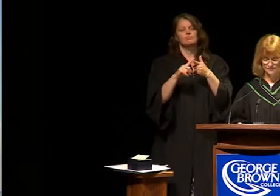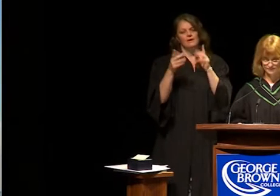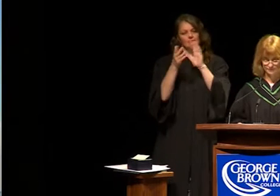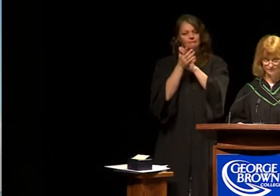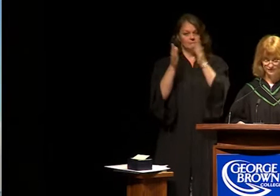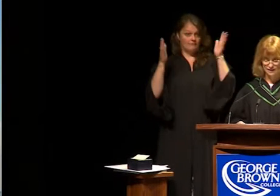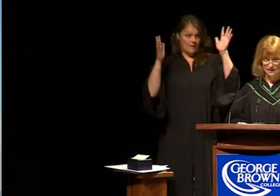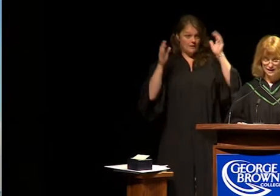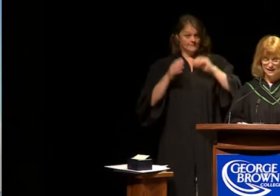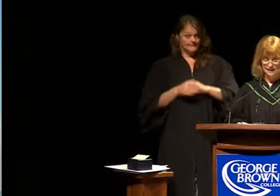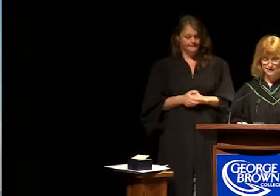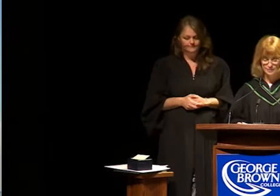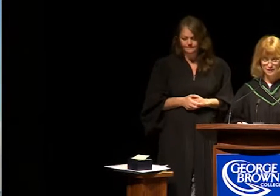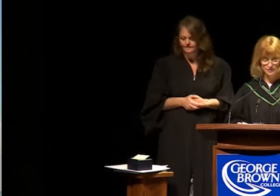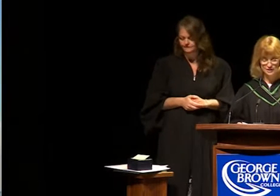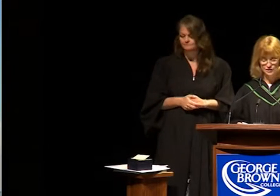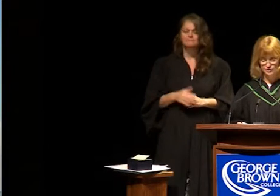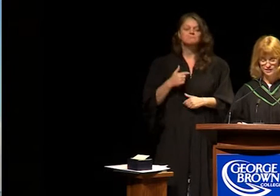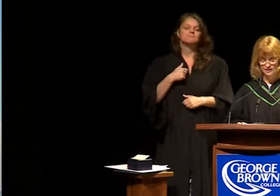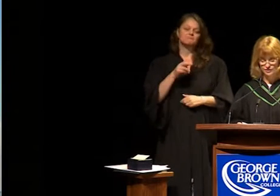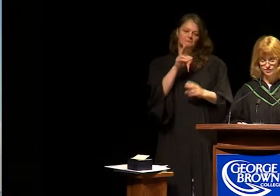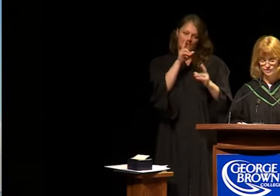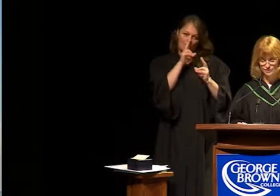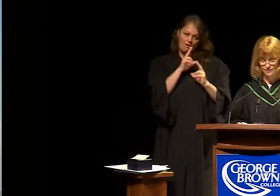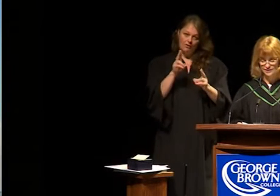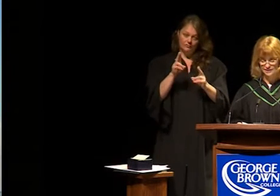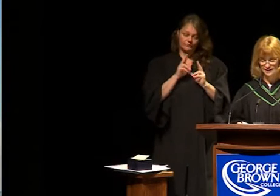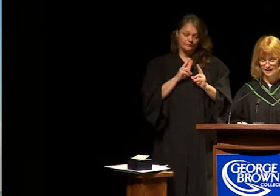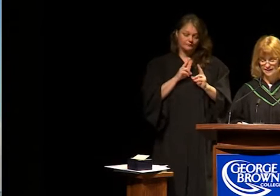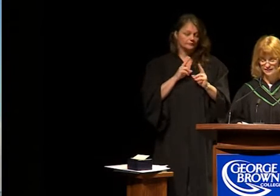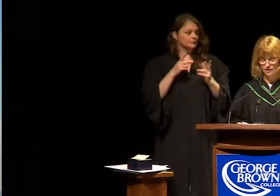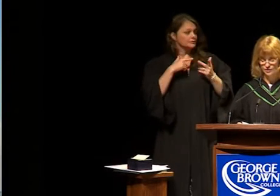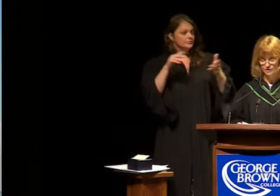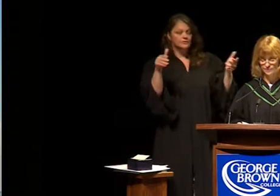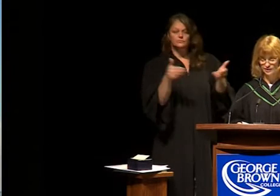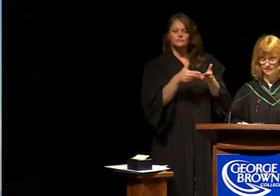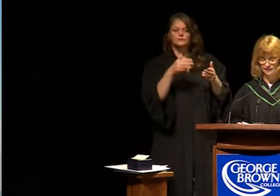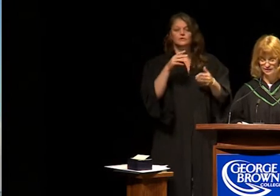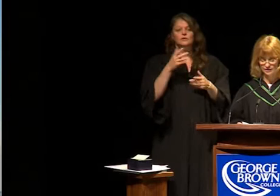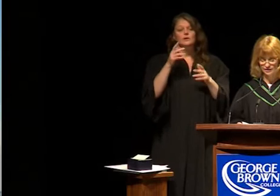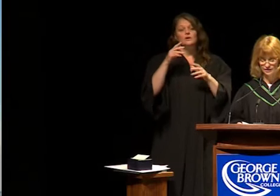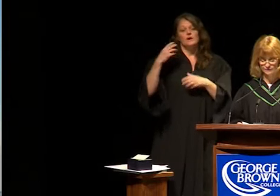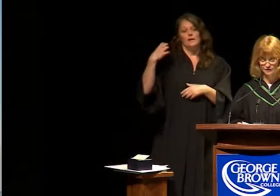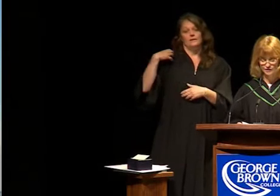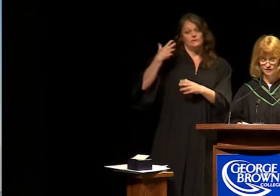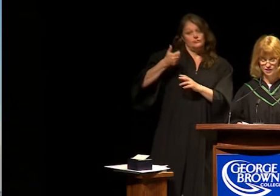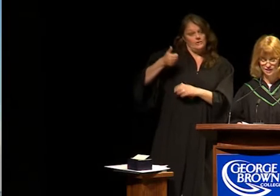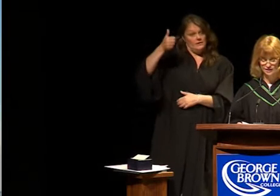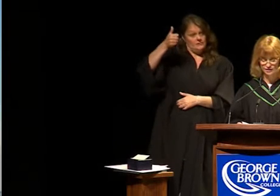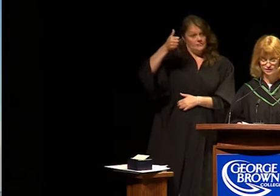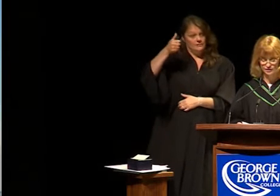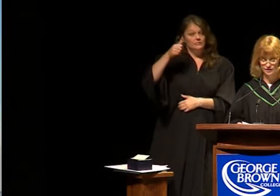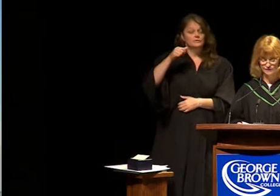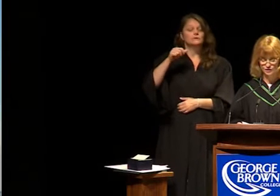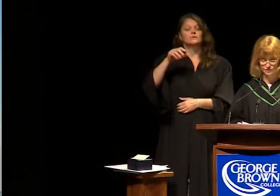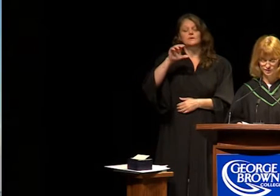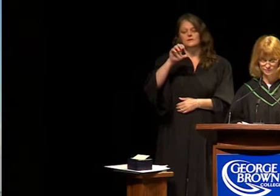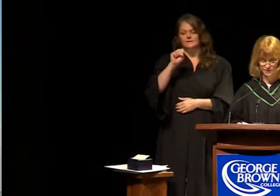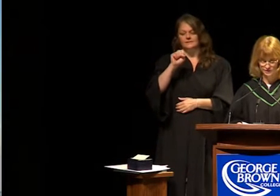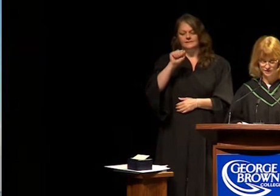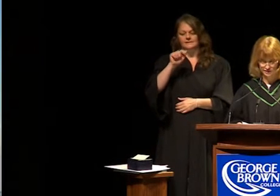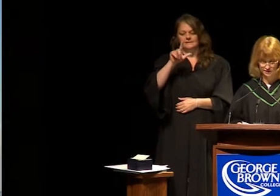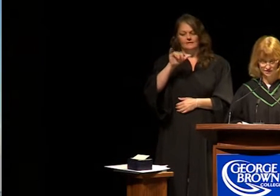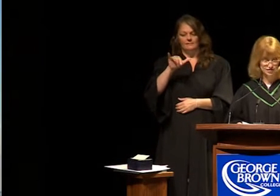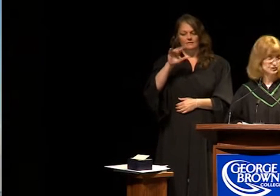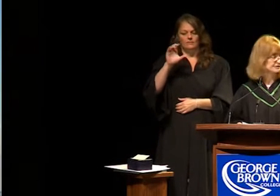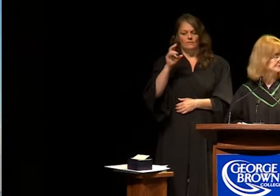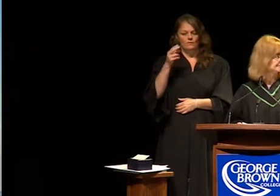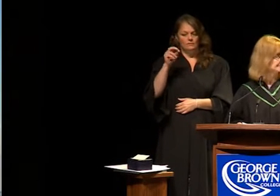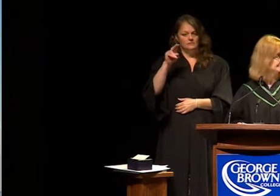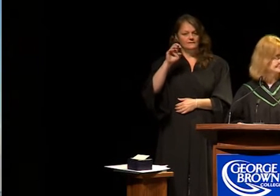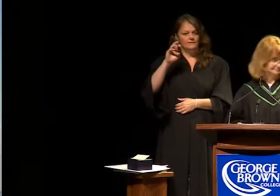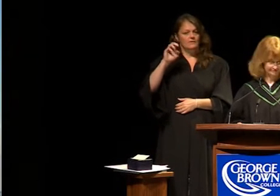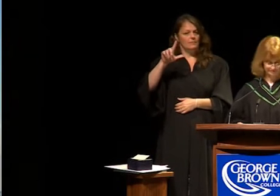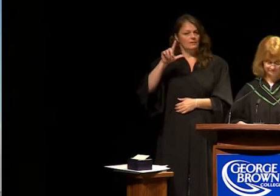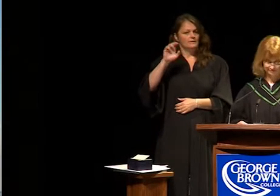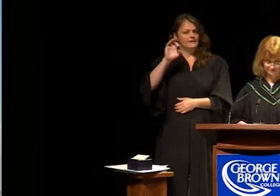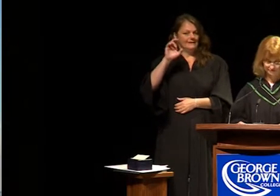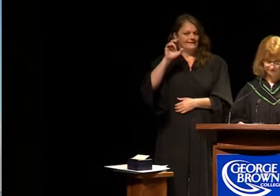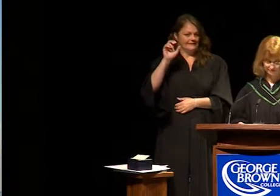introductions. It is my pleasure to introduce Sally Horsfall Eaton, the first chancellor of George Brown College.